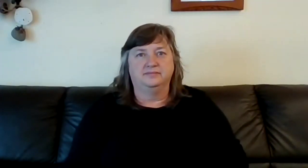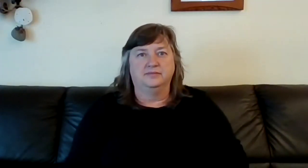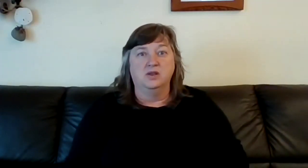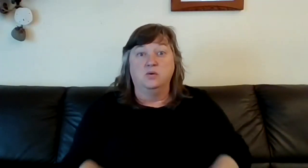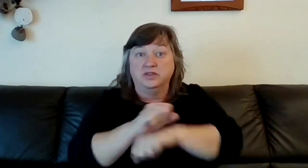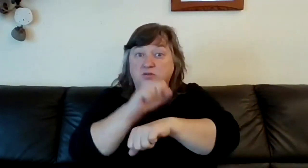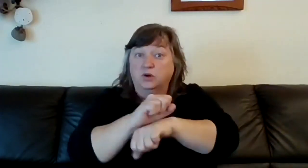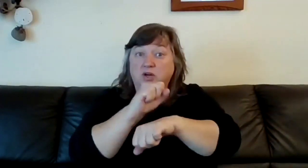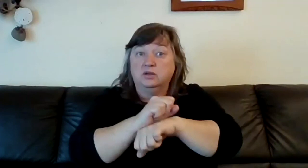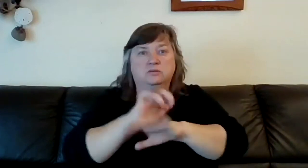Will this work?